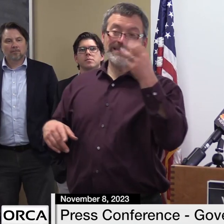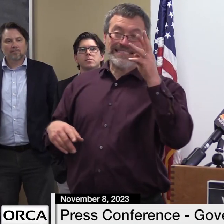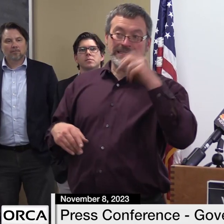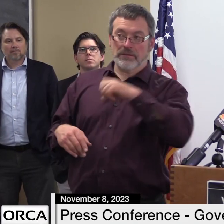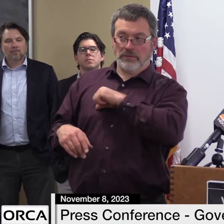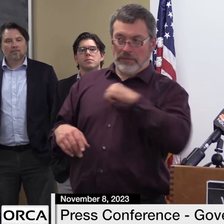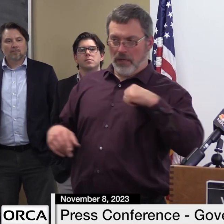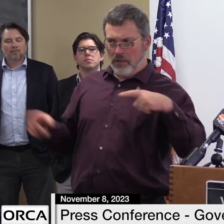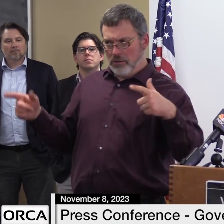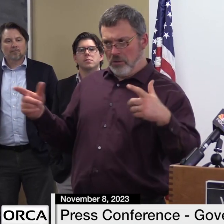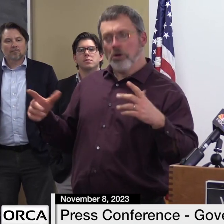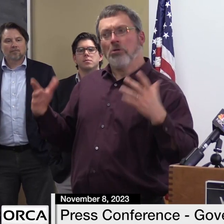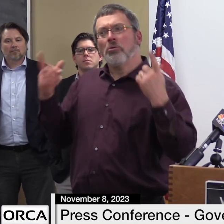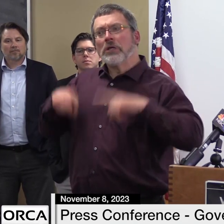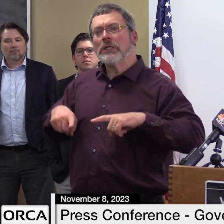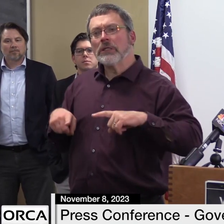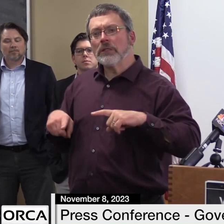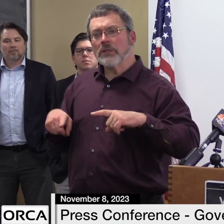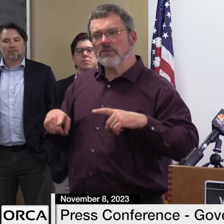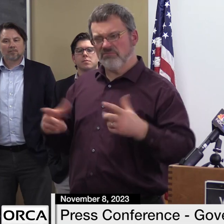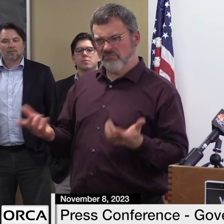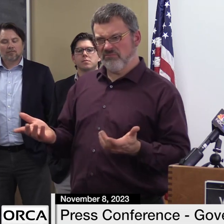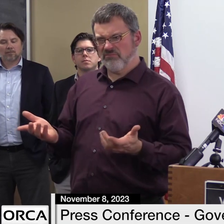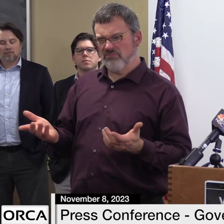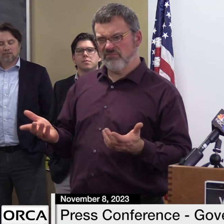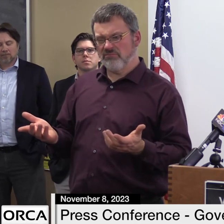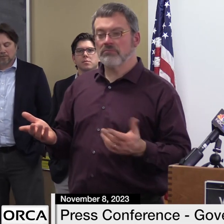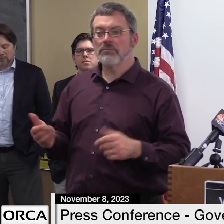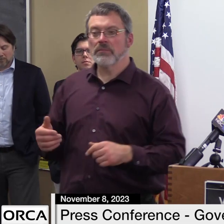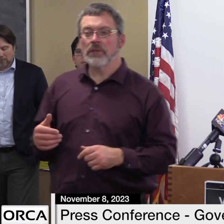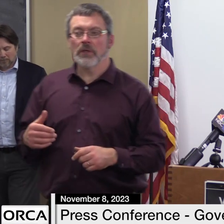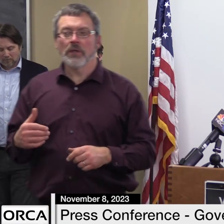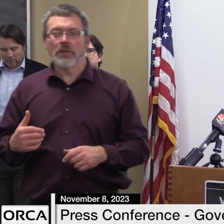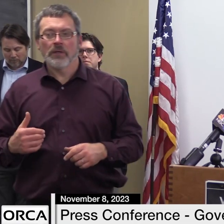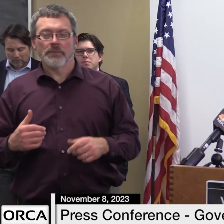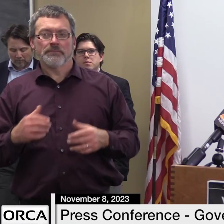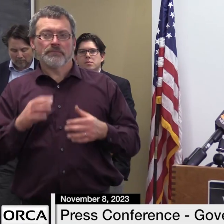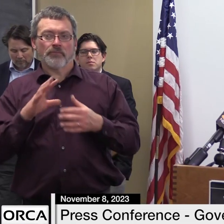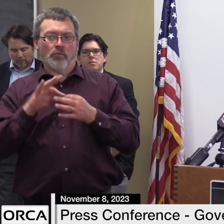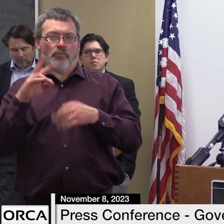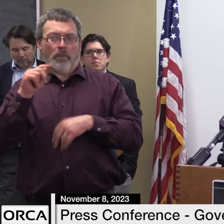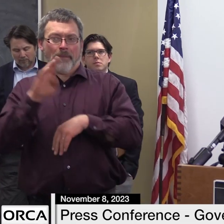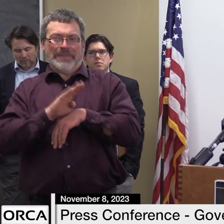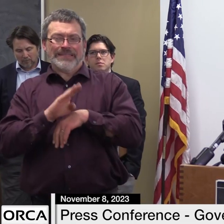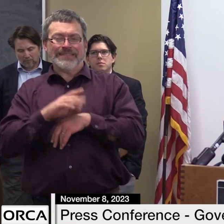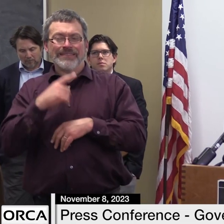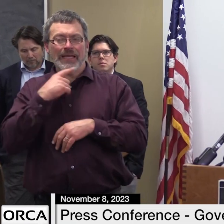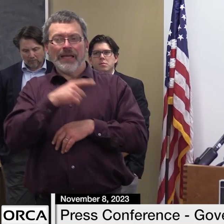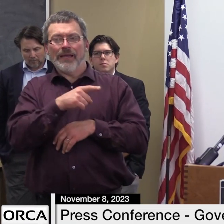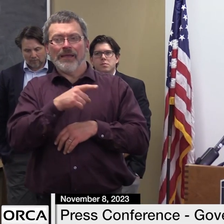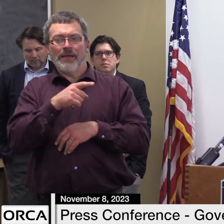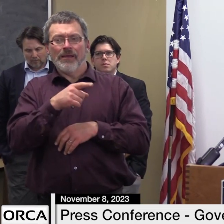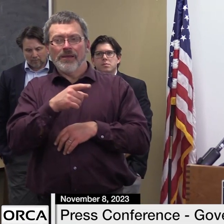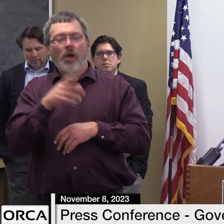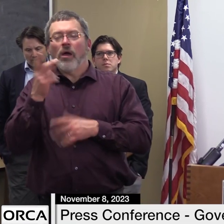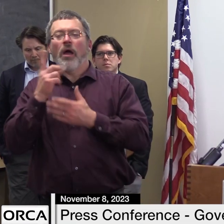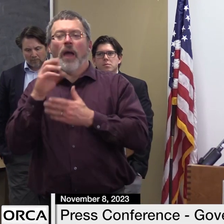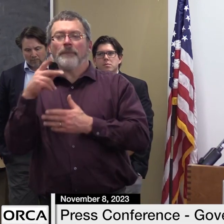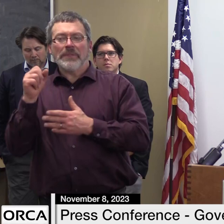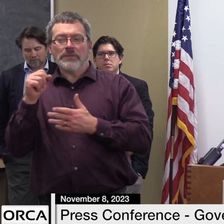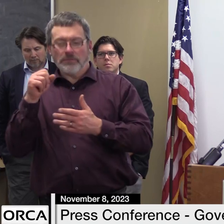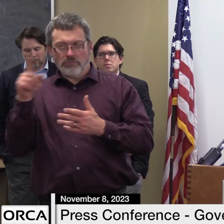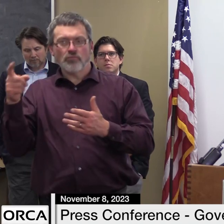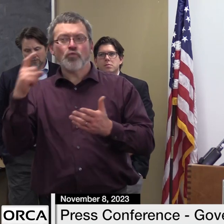And the main private, when they say they recognize the problem, but they didn't do much really to